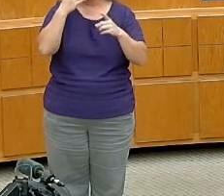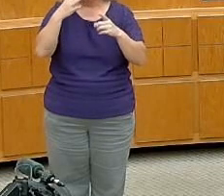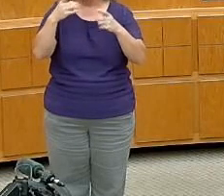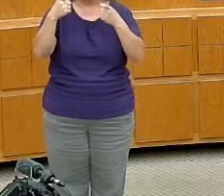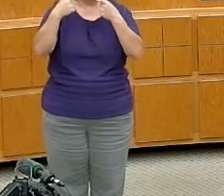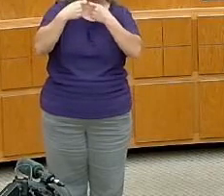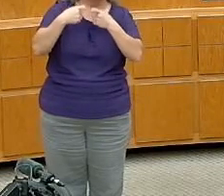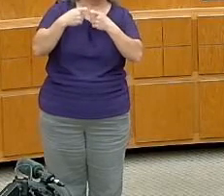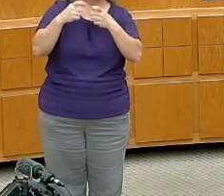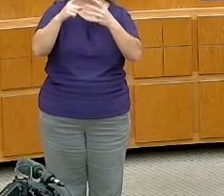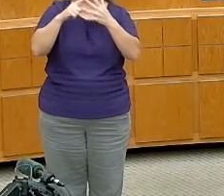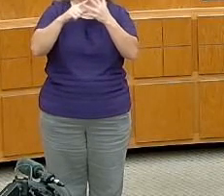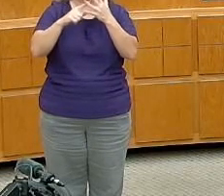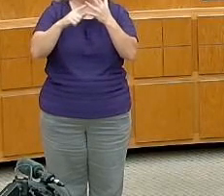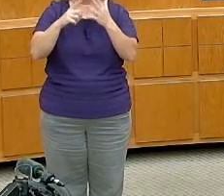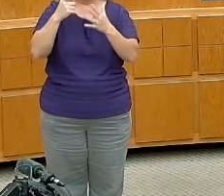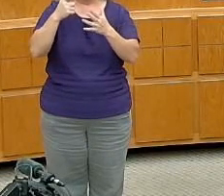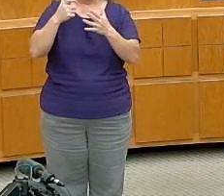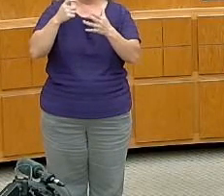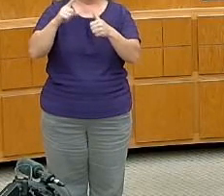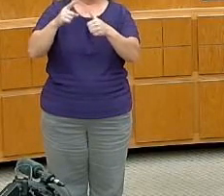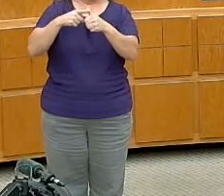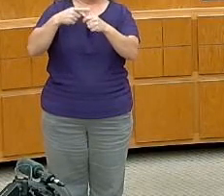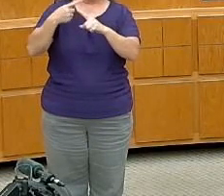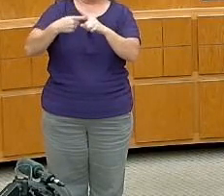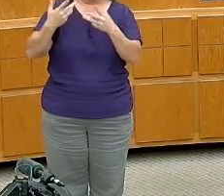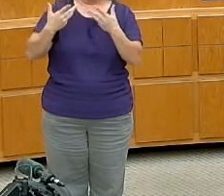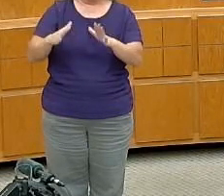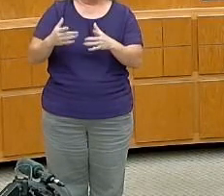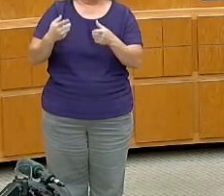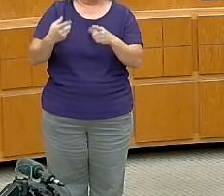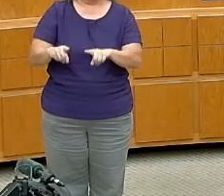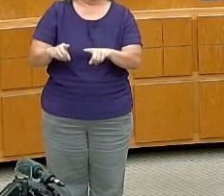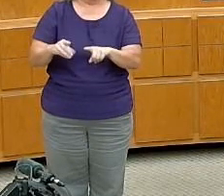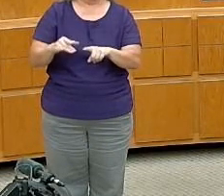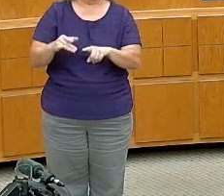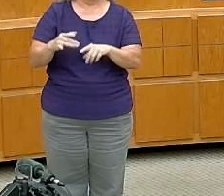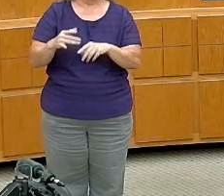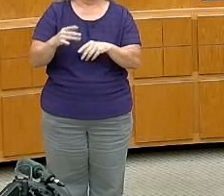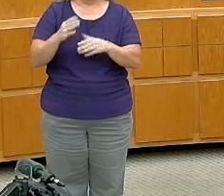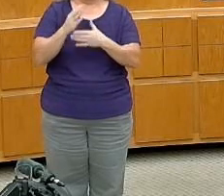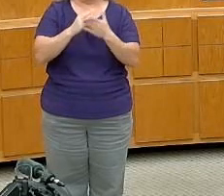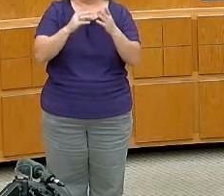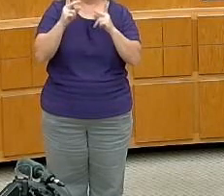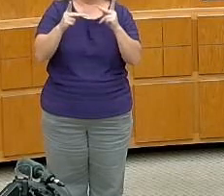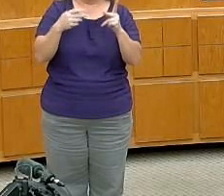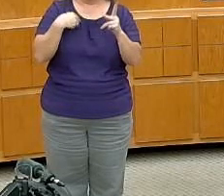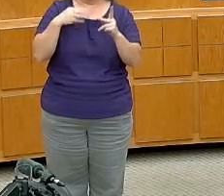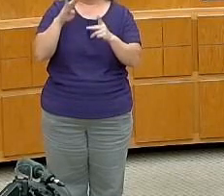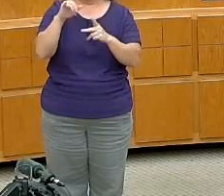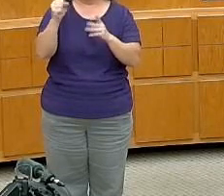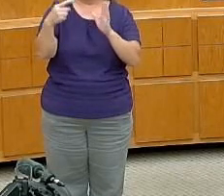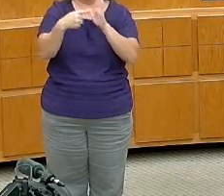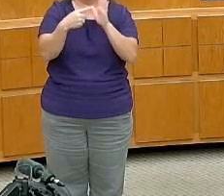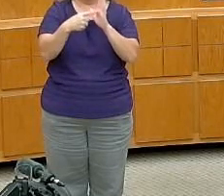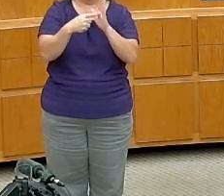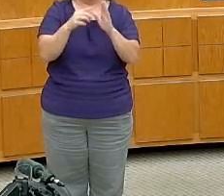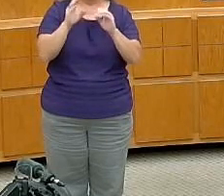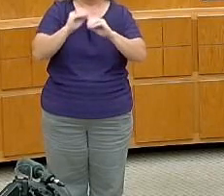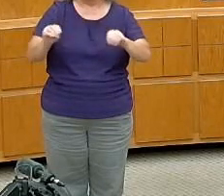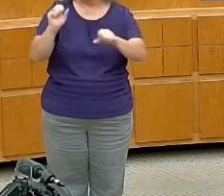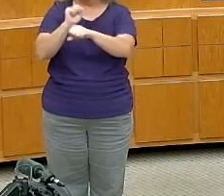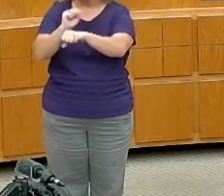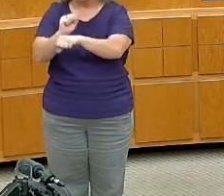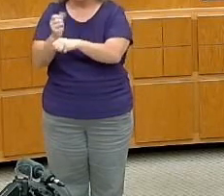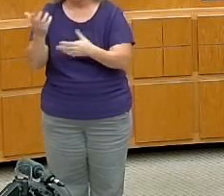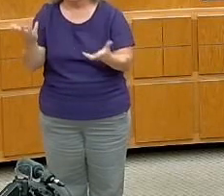because the first of the month has come and it's gone, and some of those bills are becoming due. So we